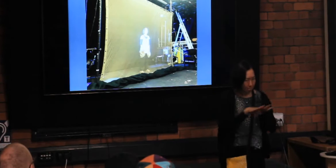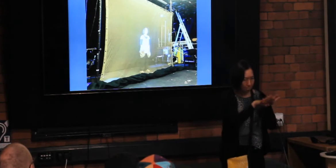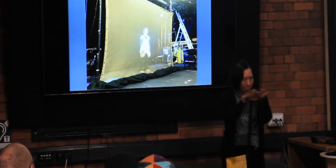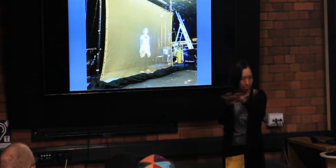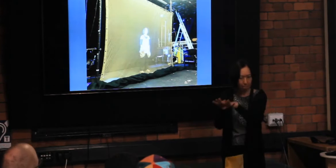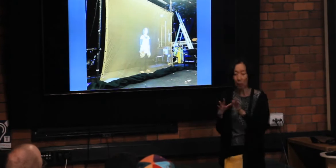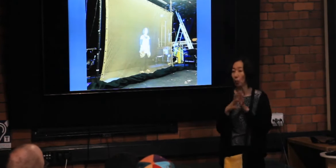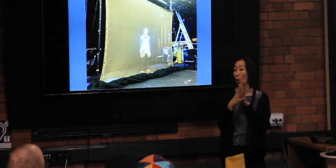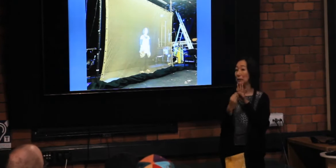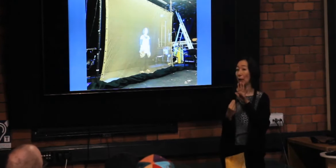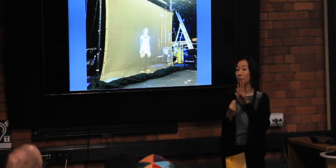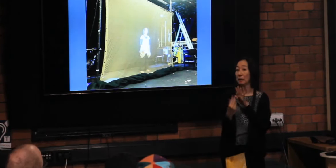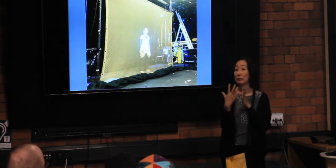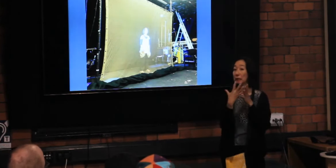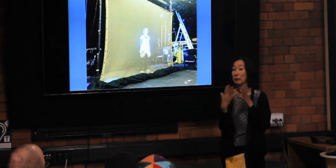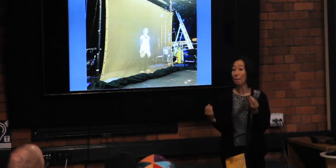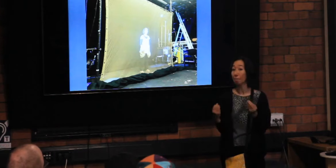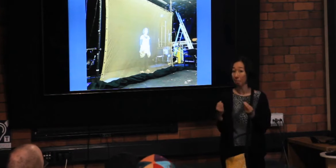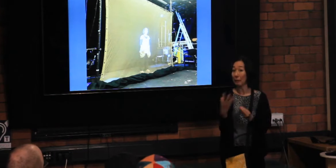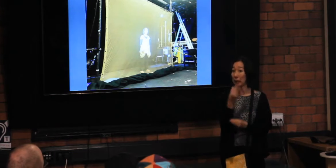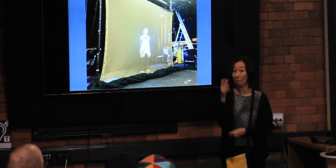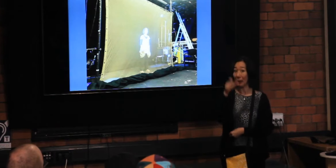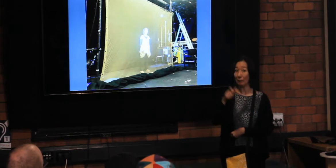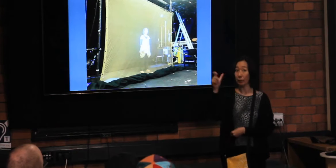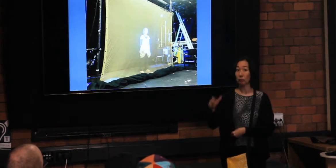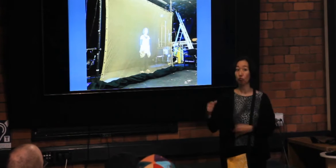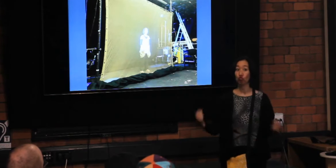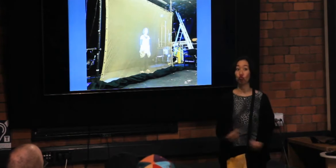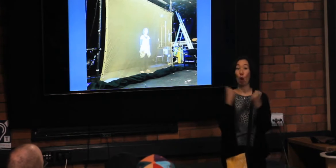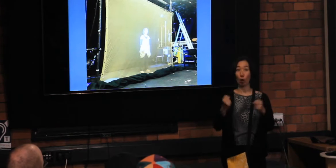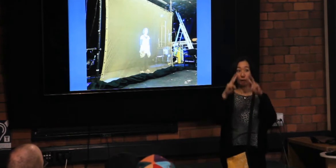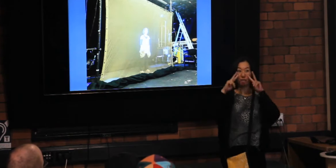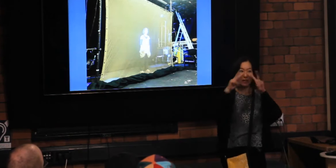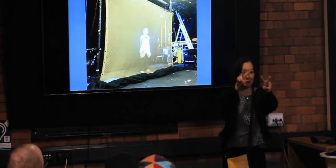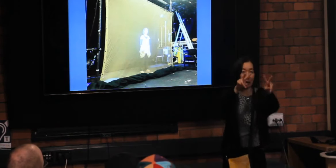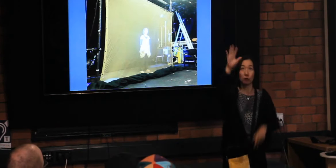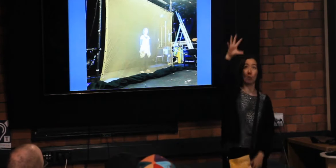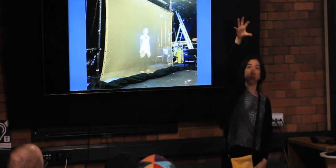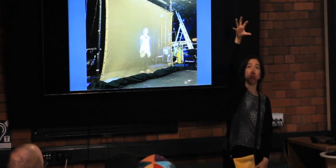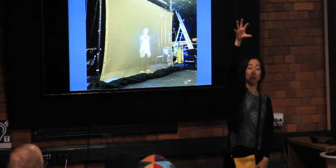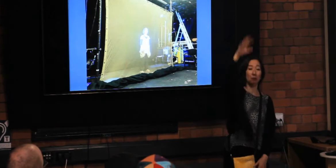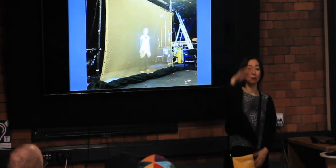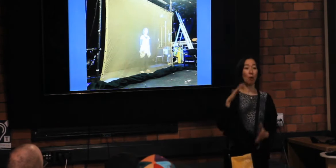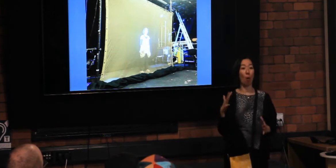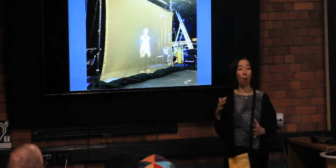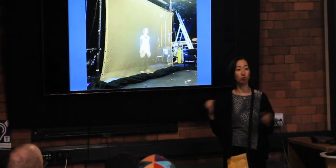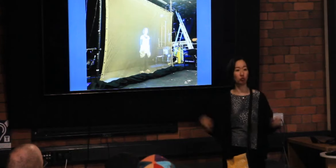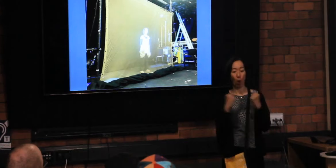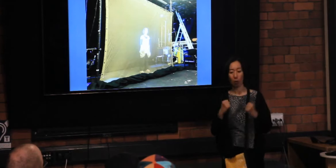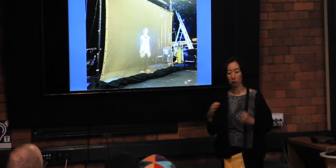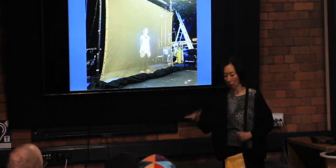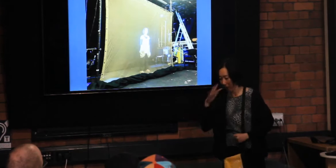But not everybody is the same, of course. So, for example, some people are very strongly